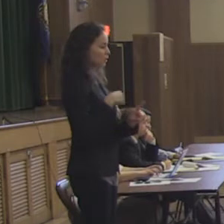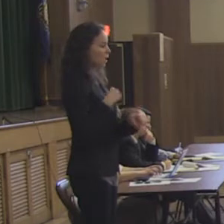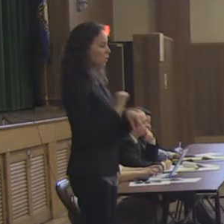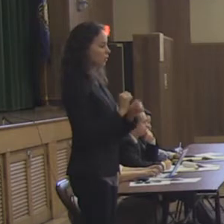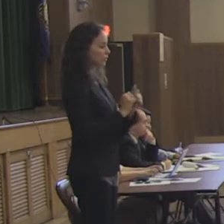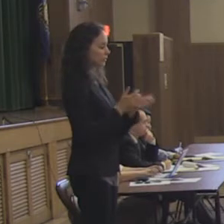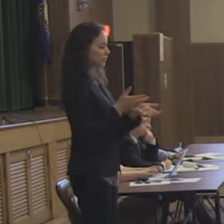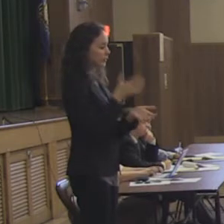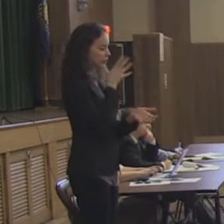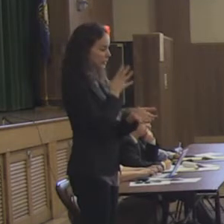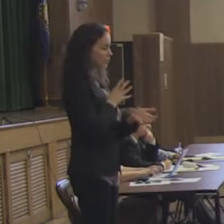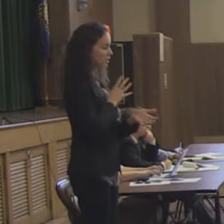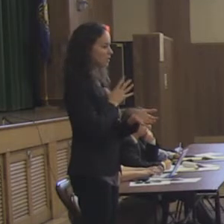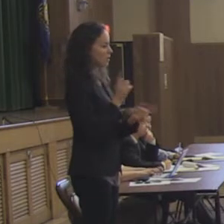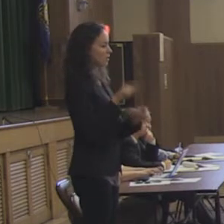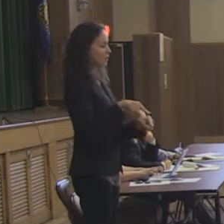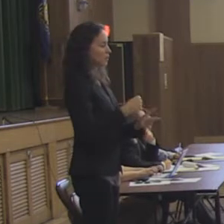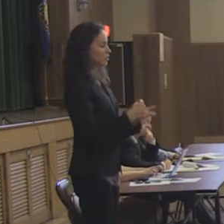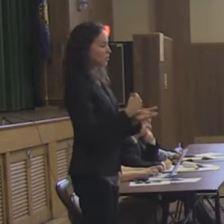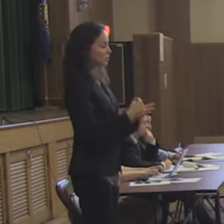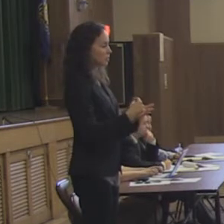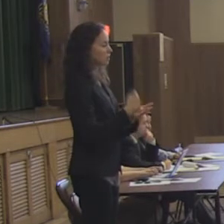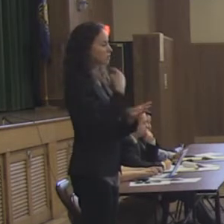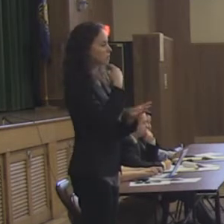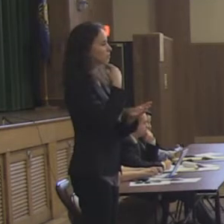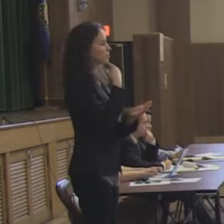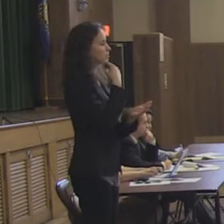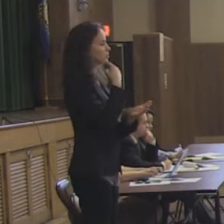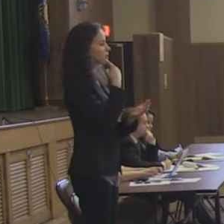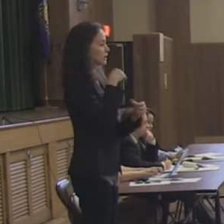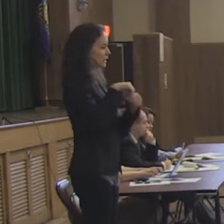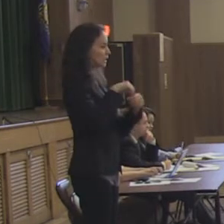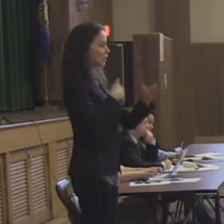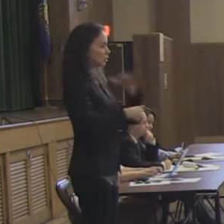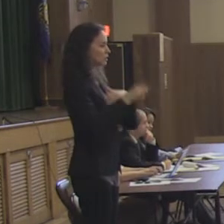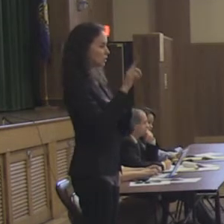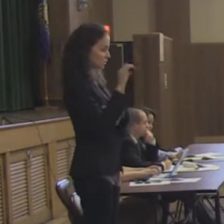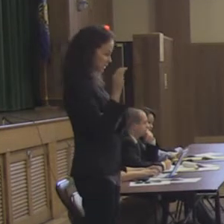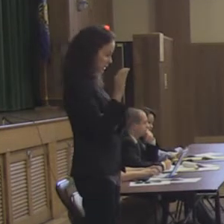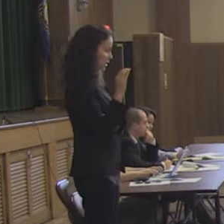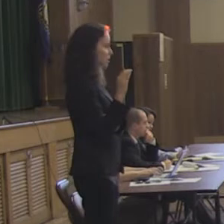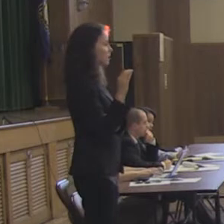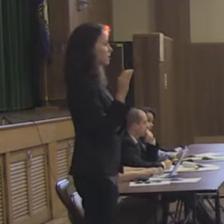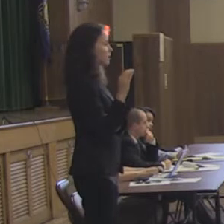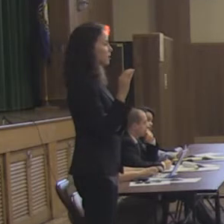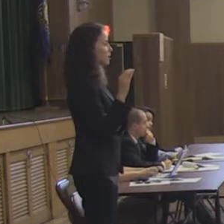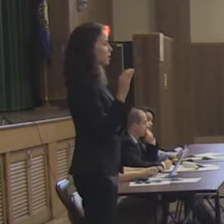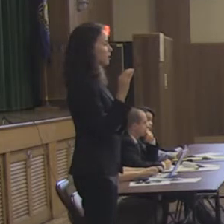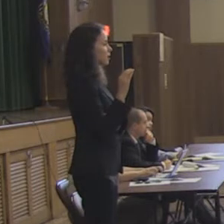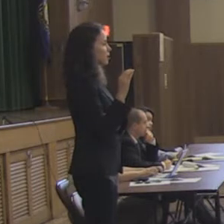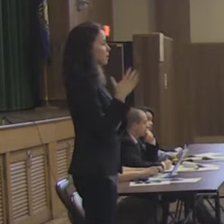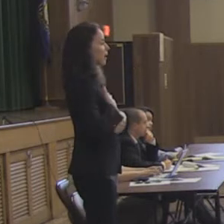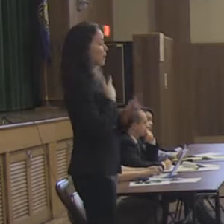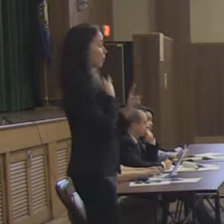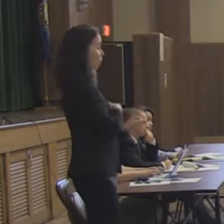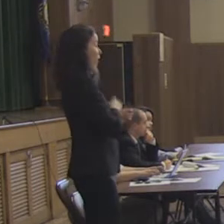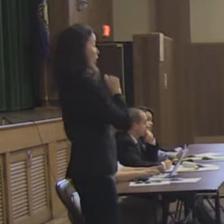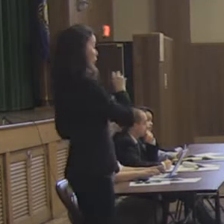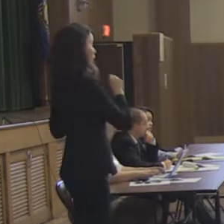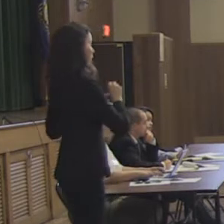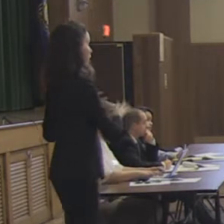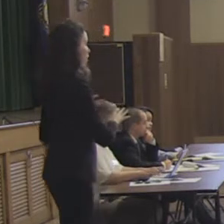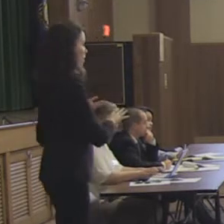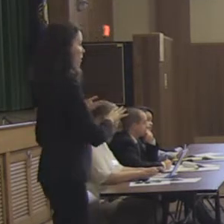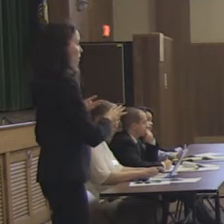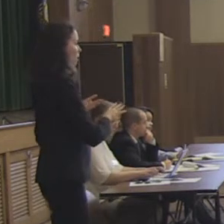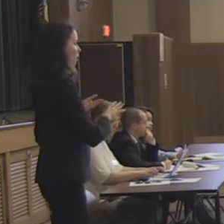with women in treatment for Department of Corrections. Saying that just to tell you that I do have some background and